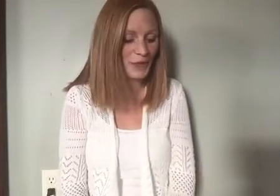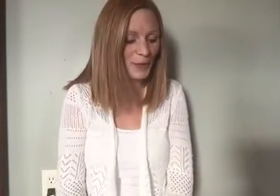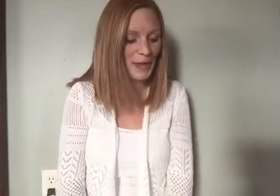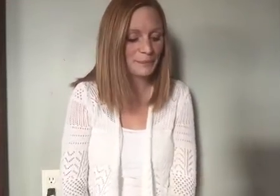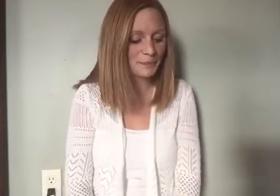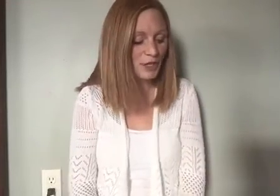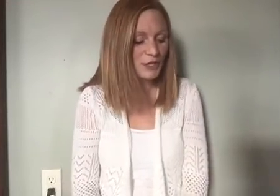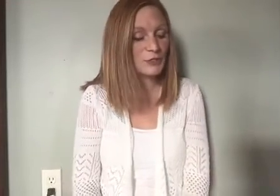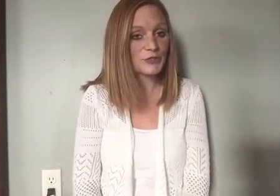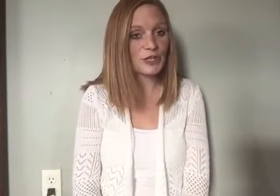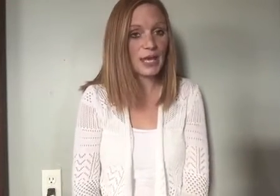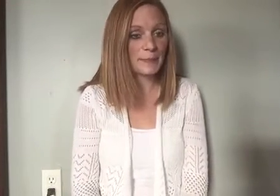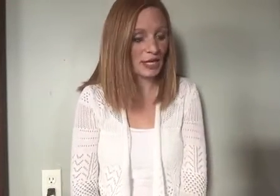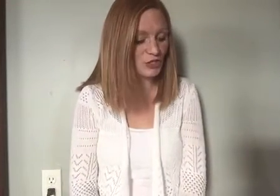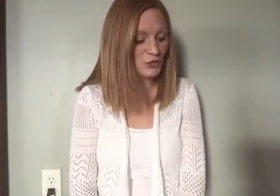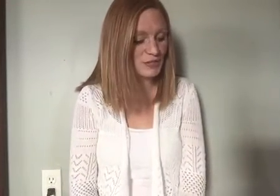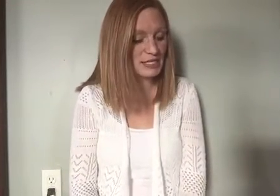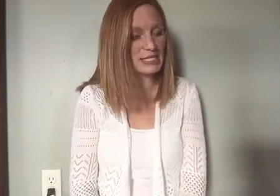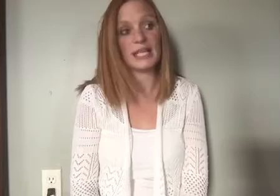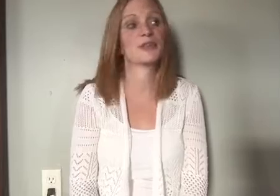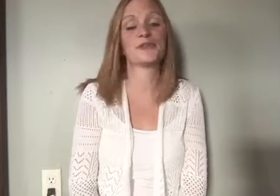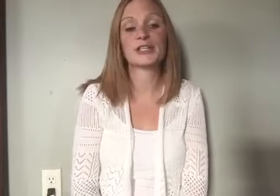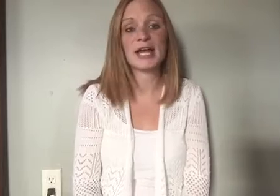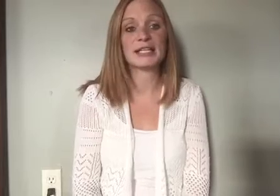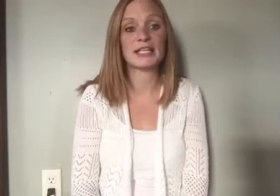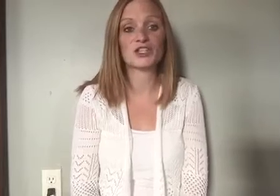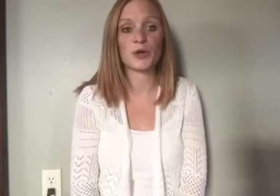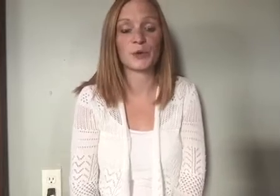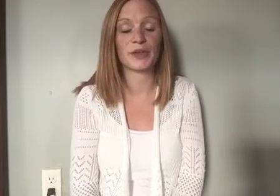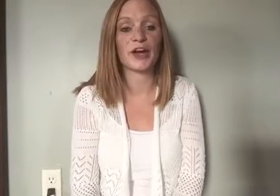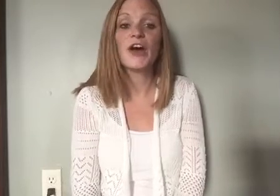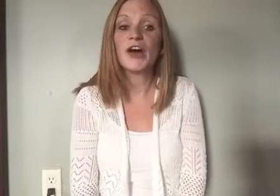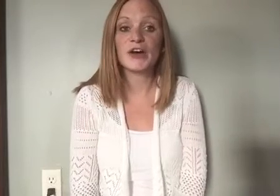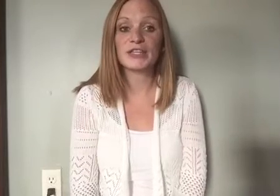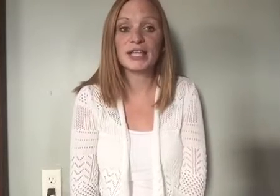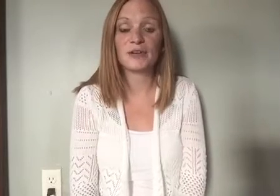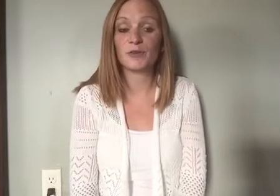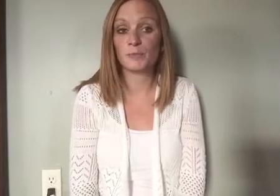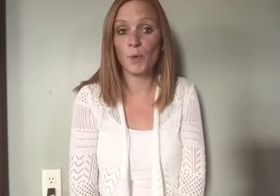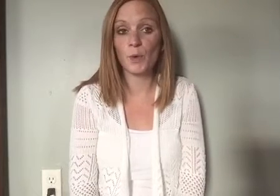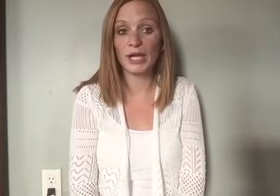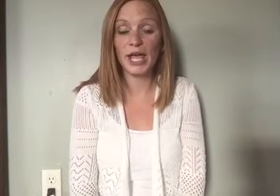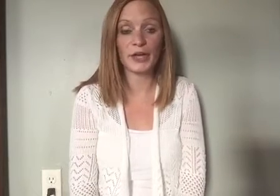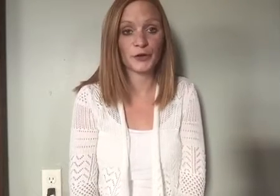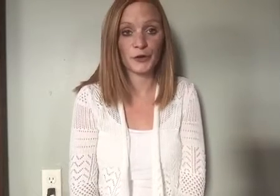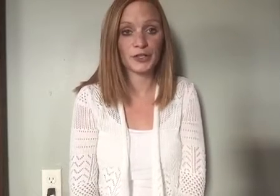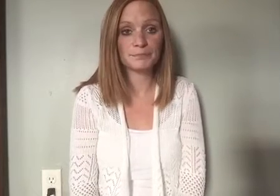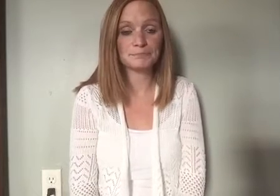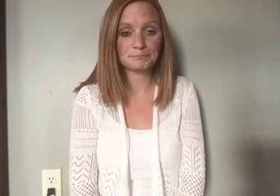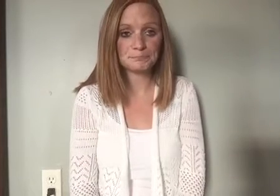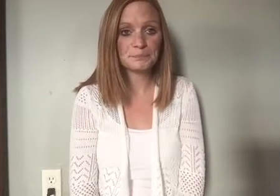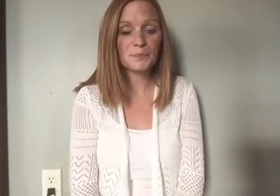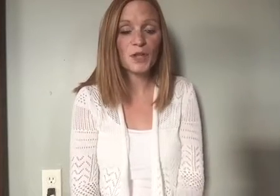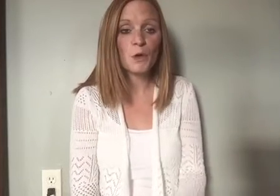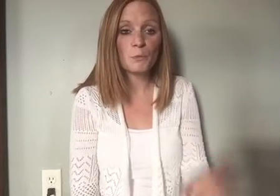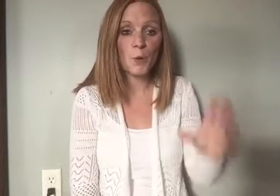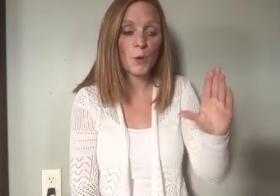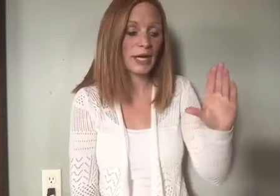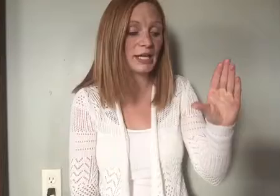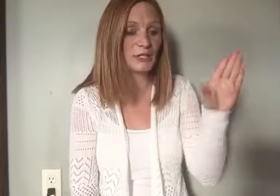Okay? So starting on page 216, the first signs they show you there are the sign for boy and girl. Boy is going